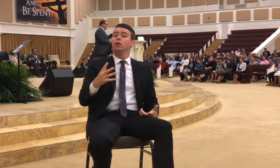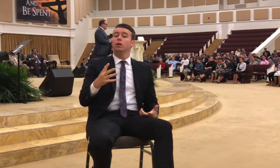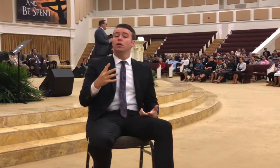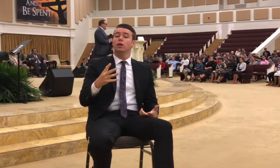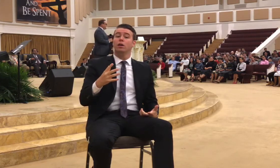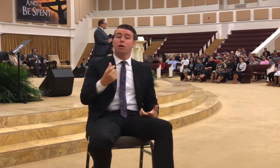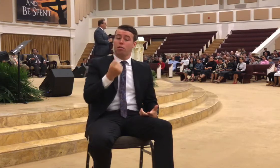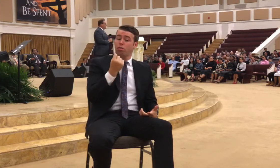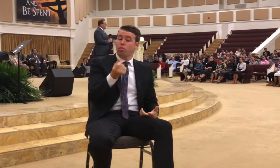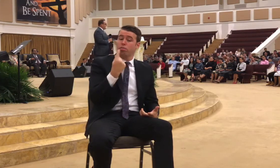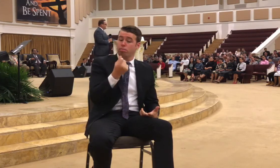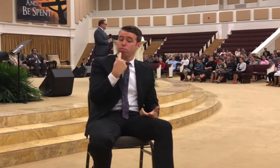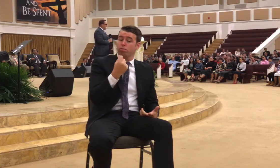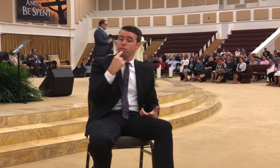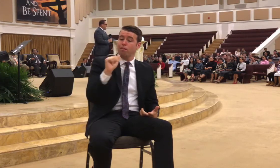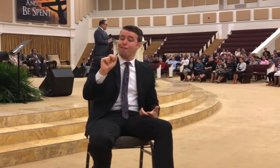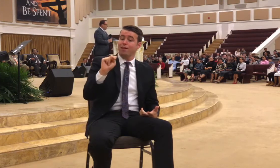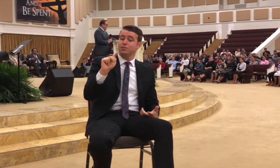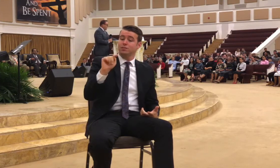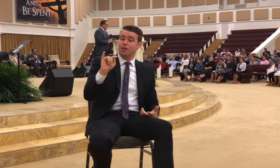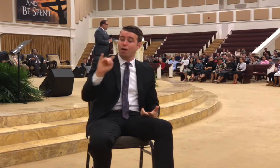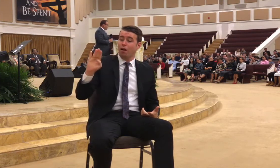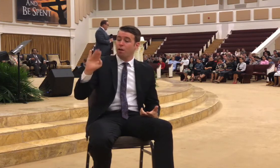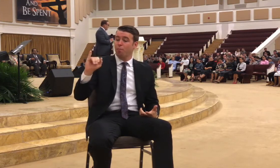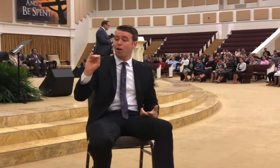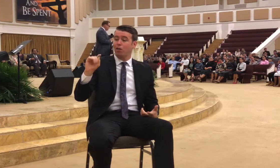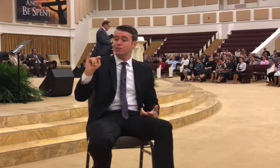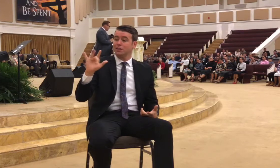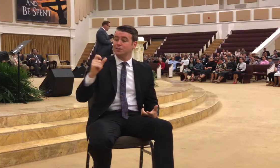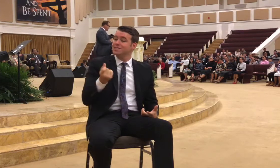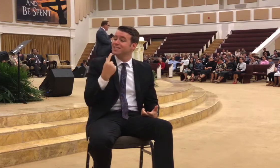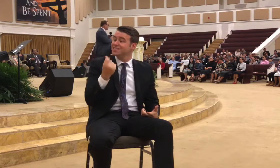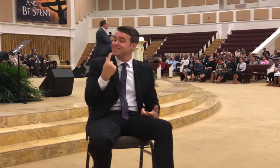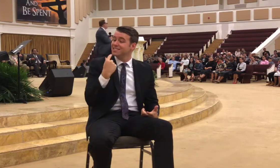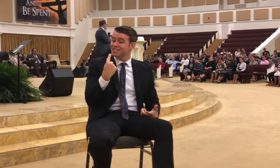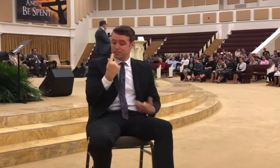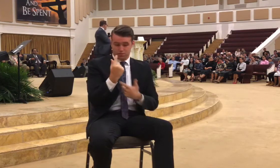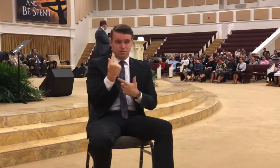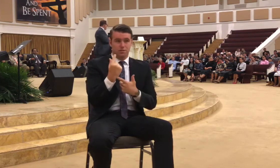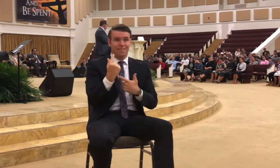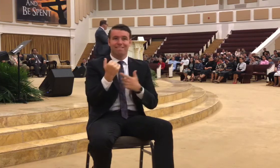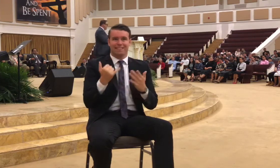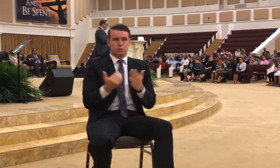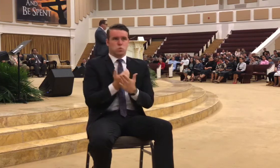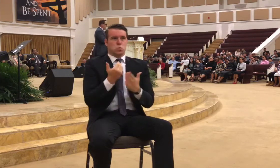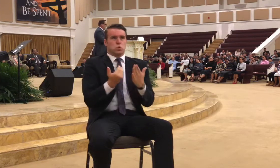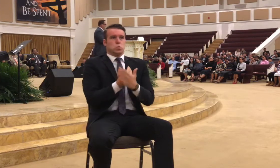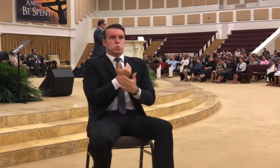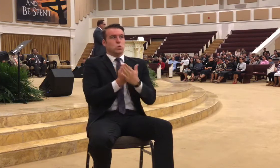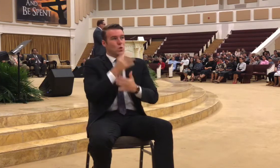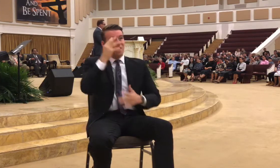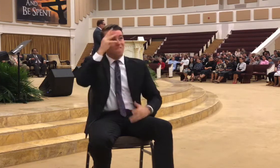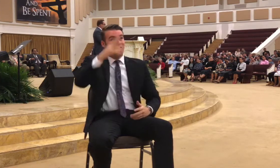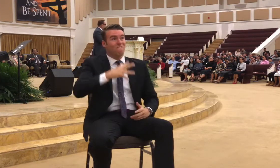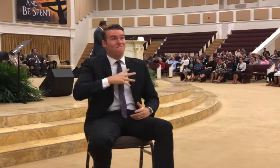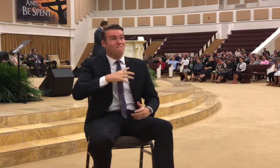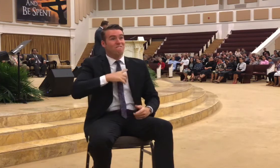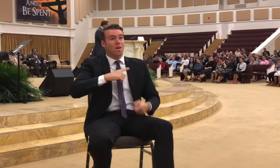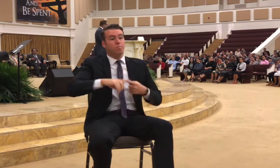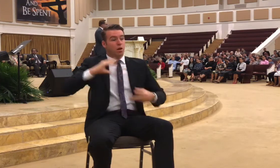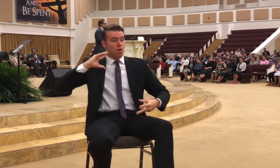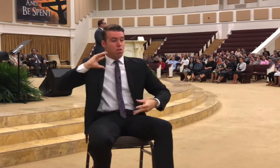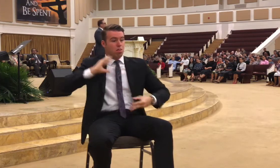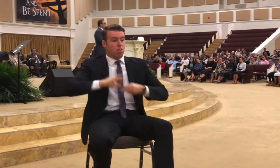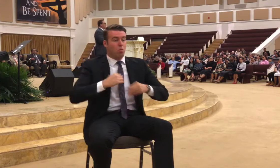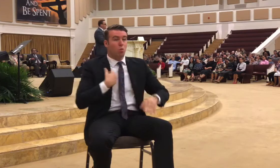of antibiotics that we have taken over our lifetime, which is a new thing for